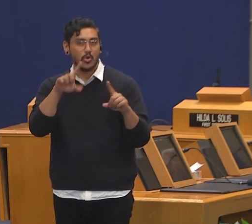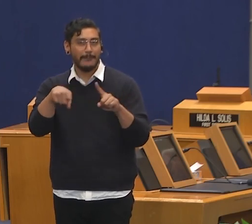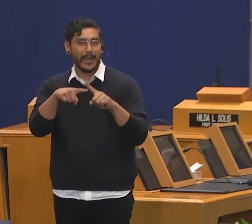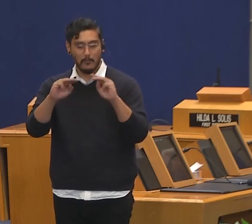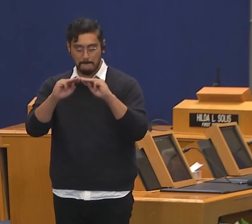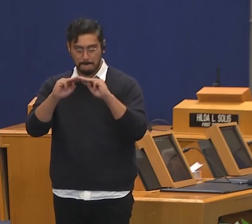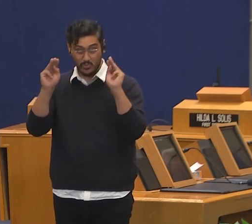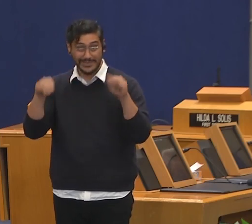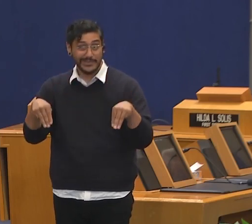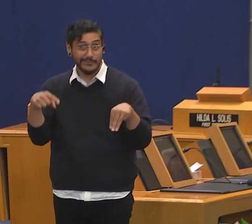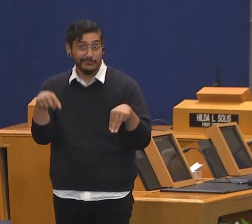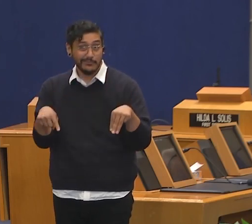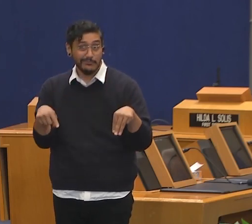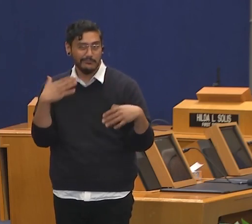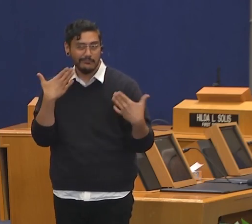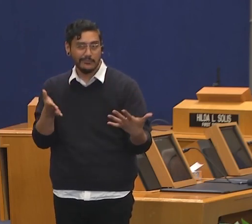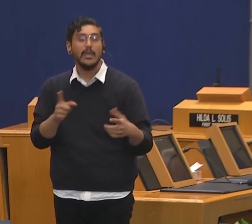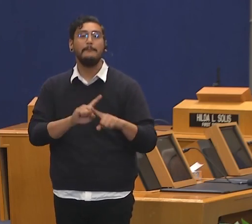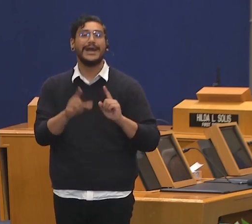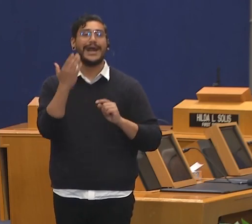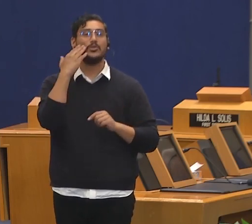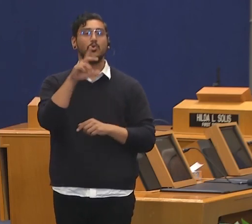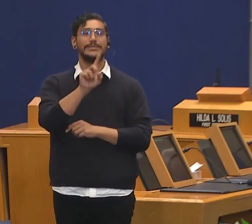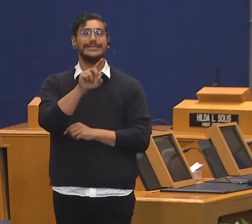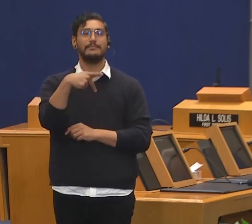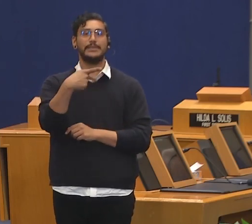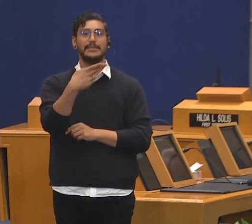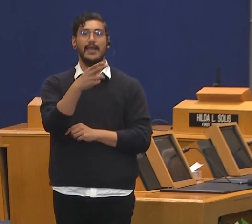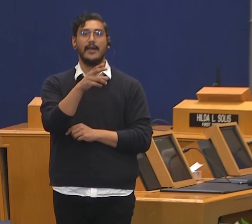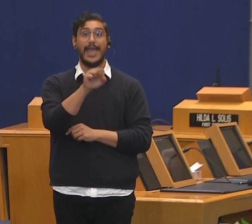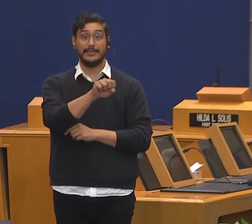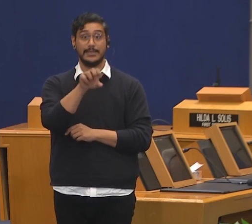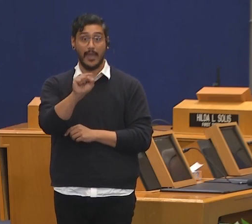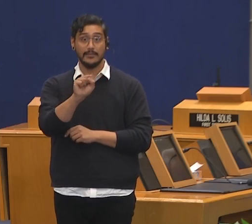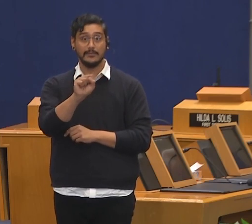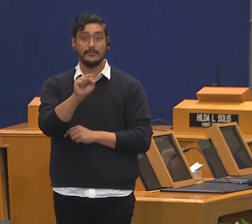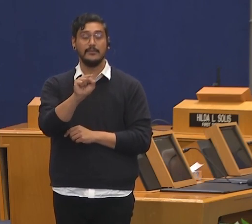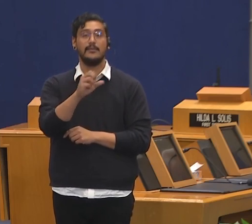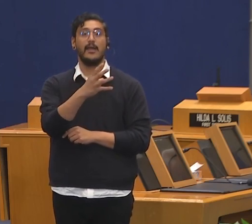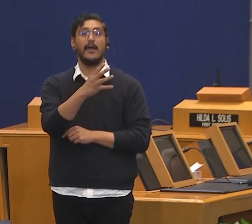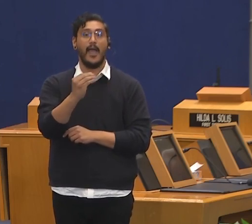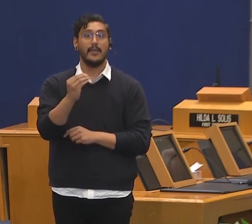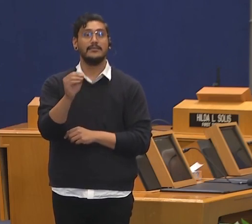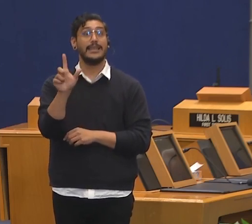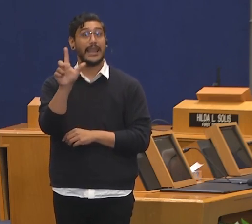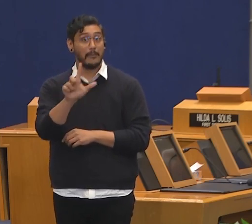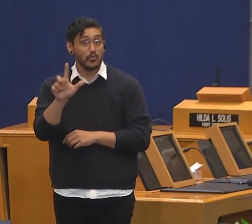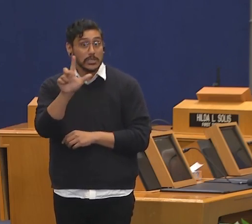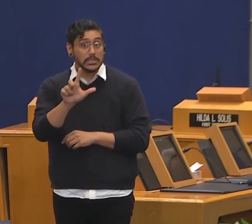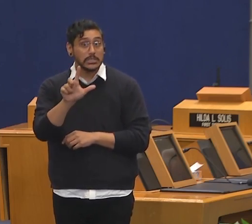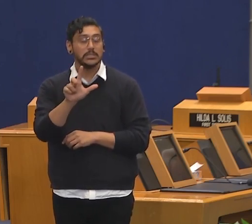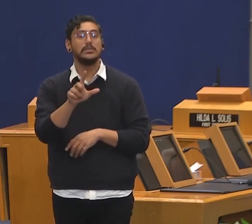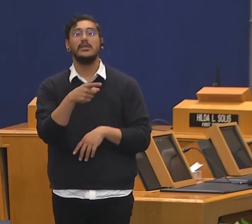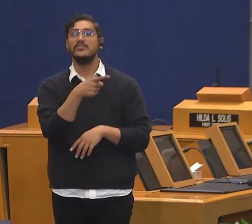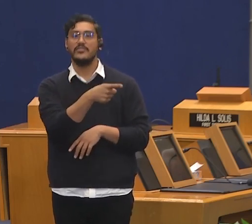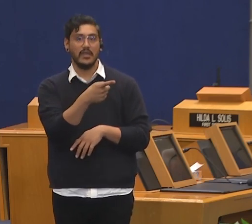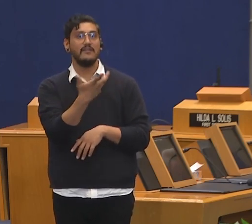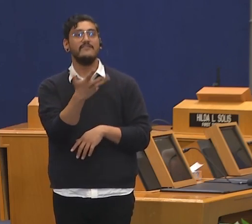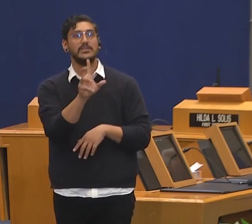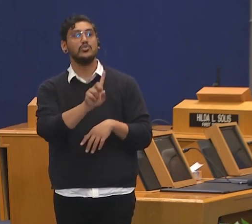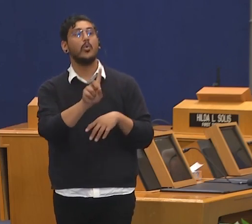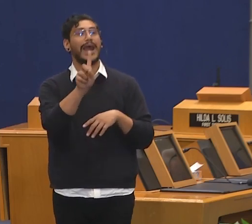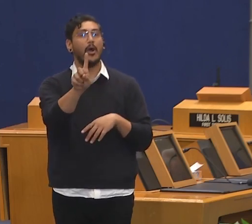can tell you that within DPSS, as well as within libraries, they have gone out and have been